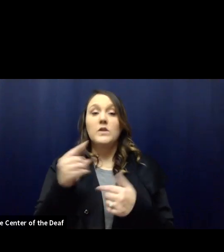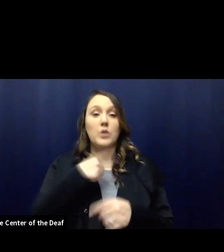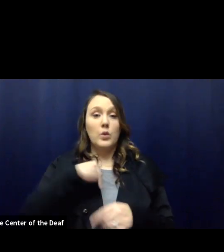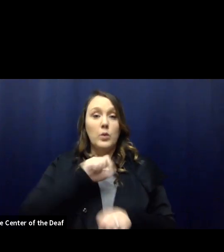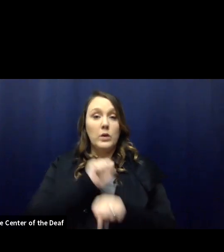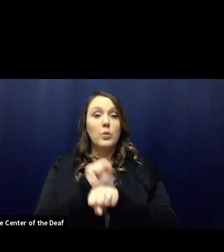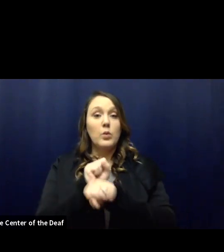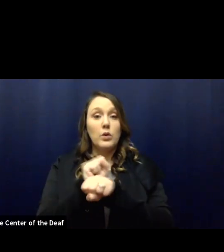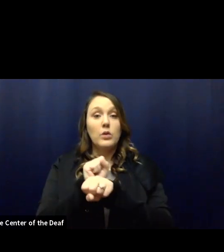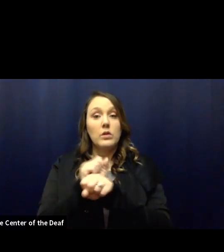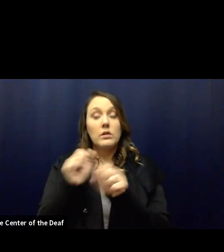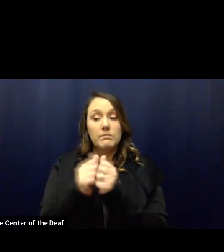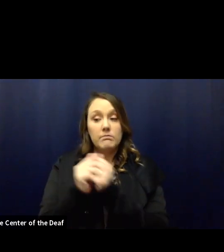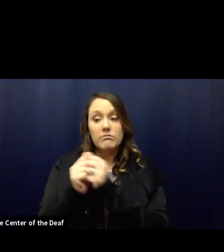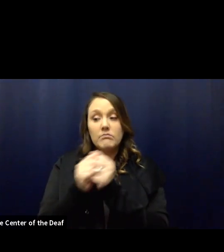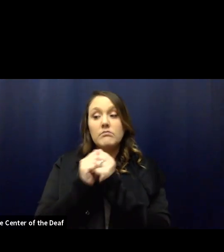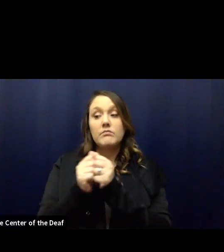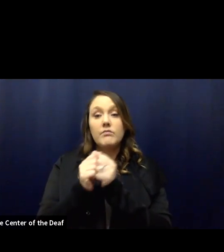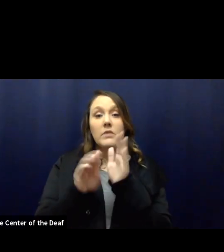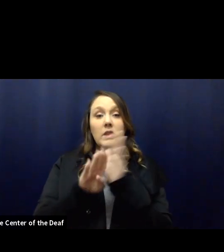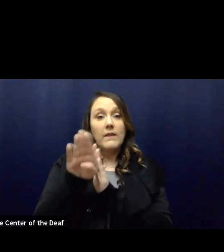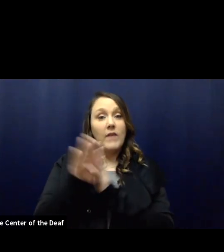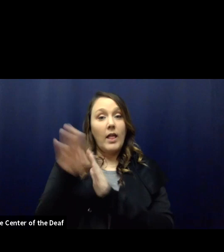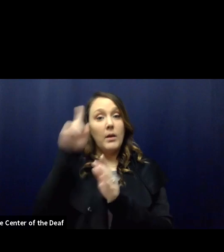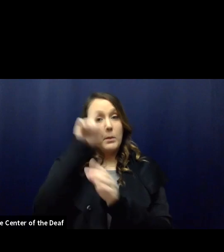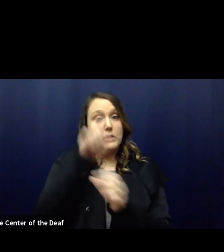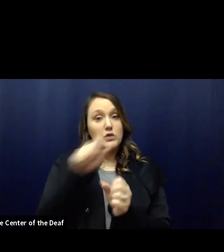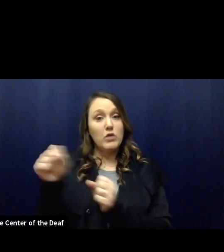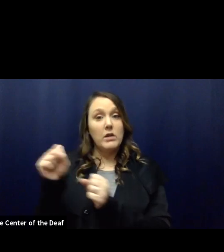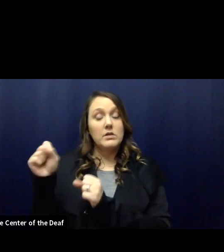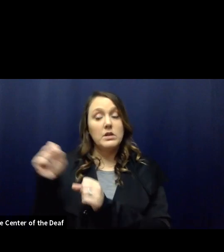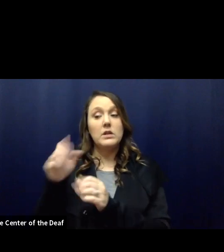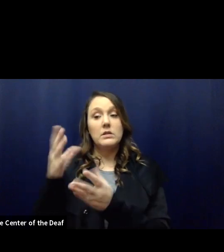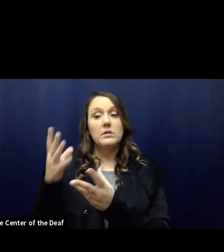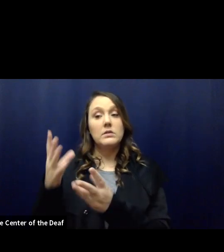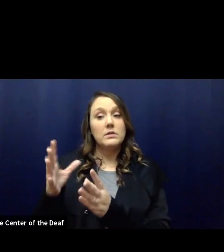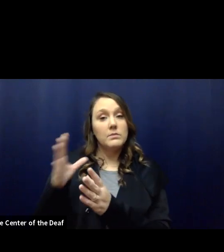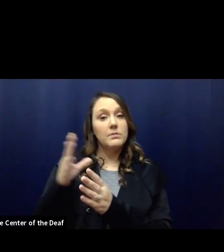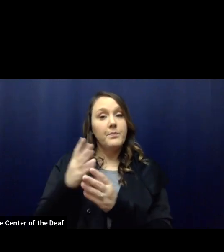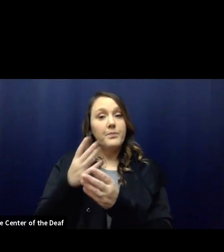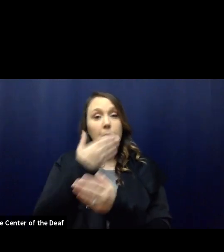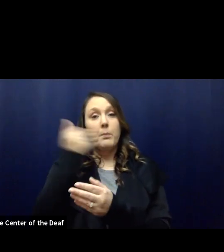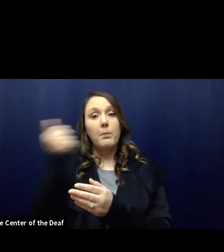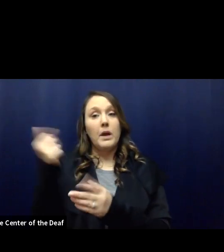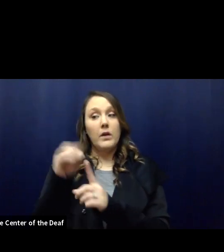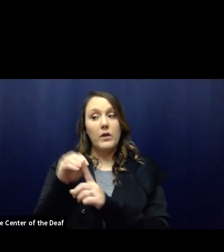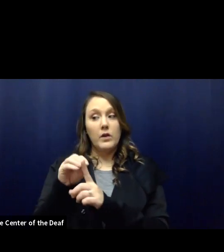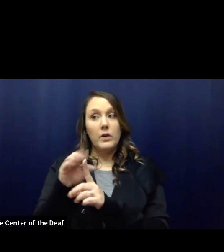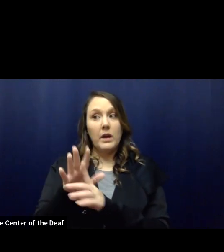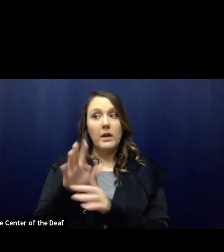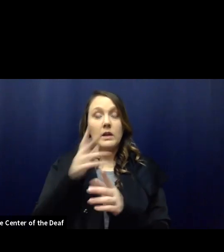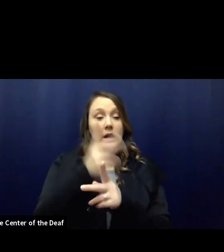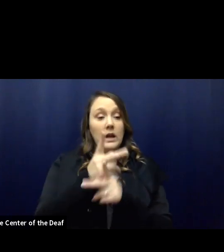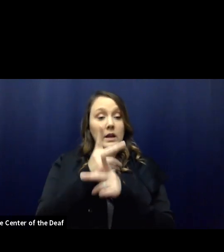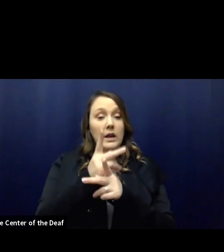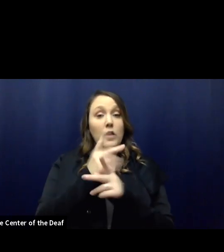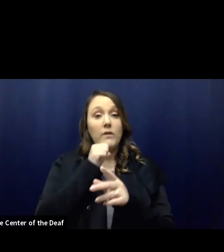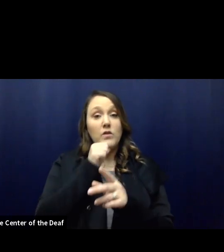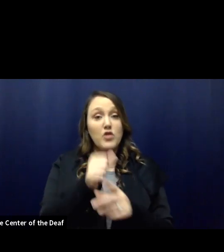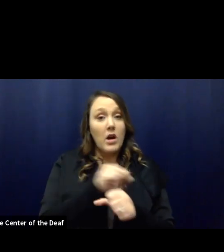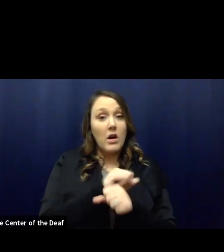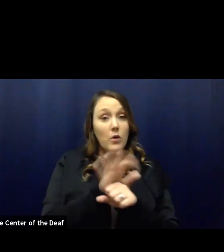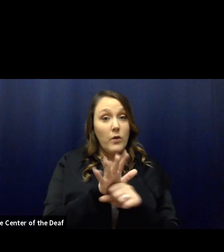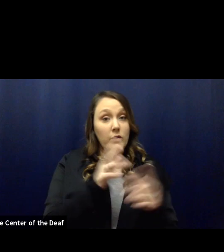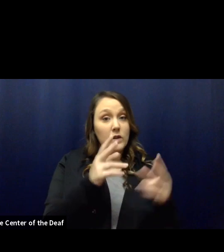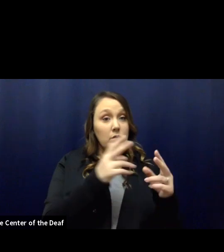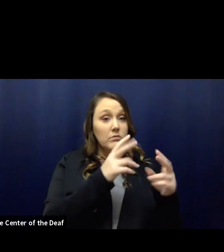strategy that really softens the impact on our ability to do our job and take care of the non-COVID issues in our community, but also